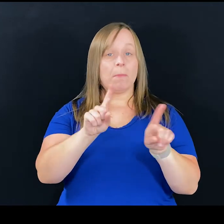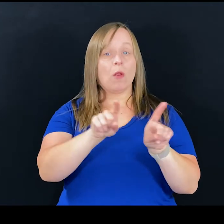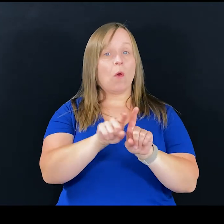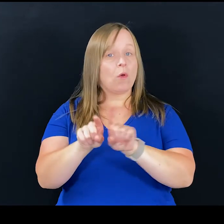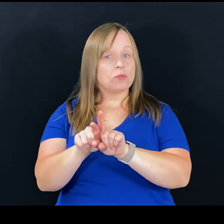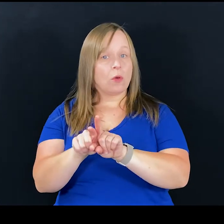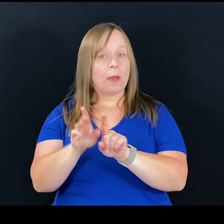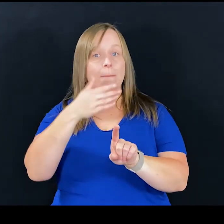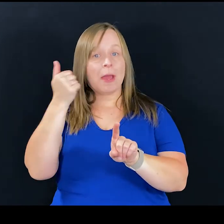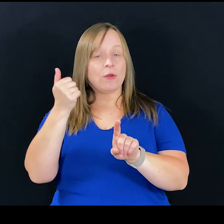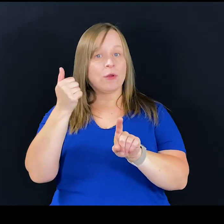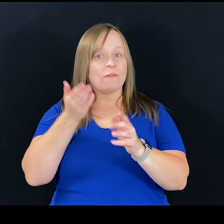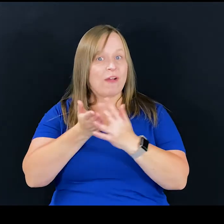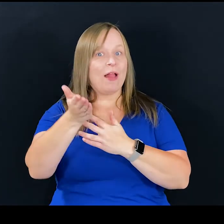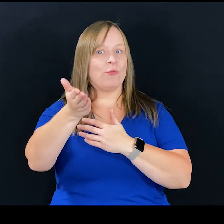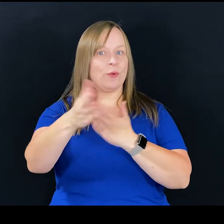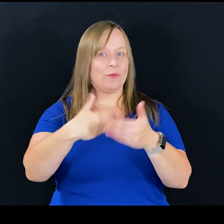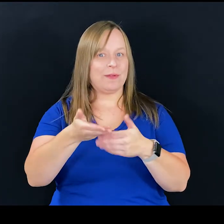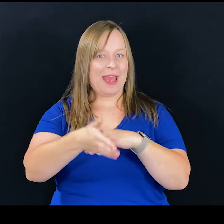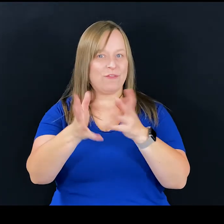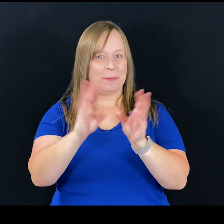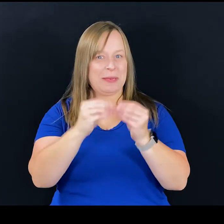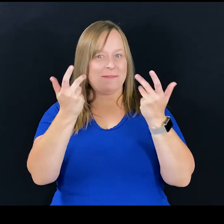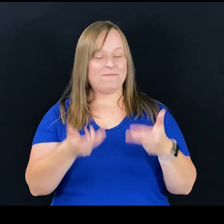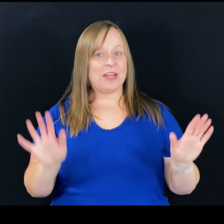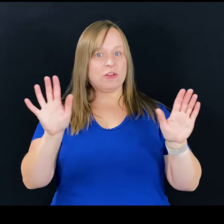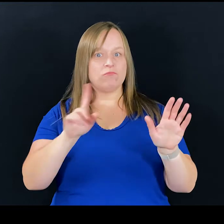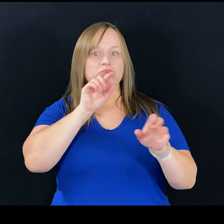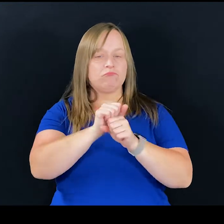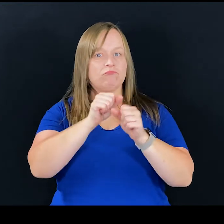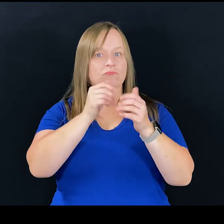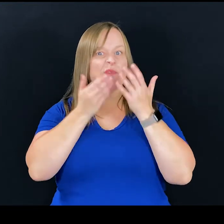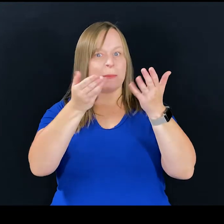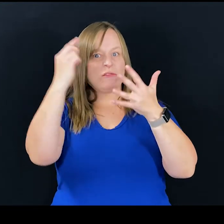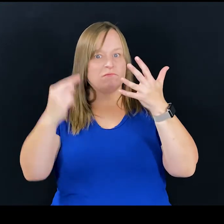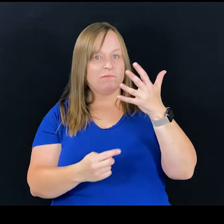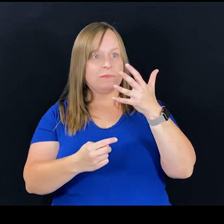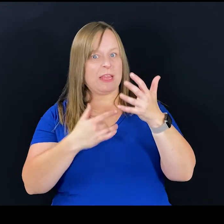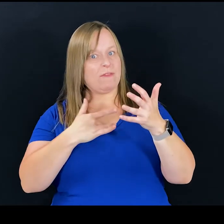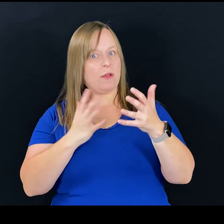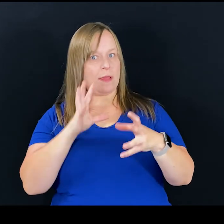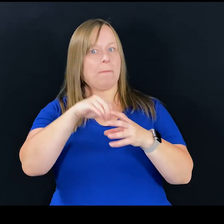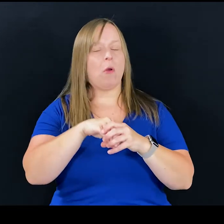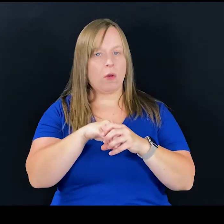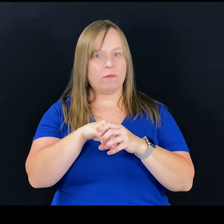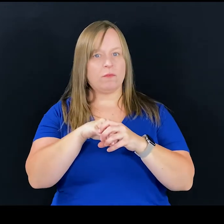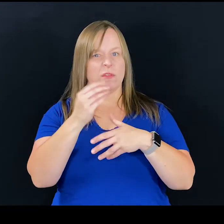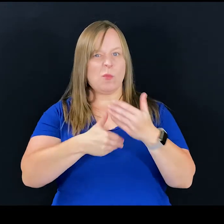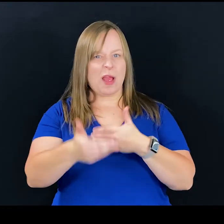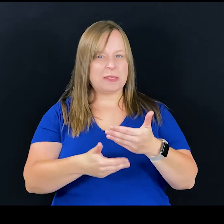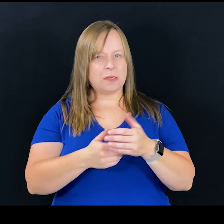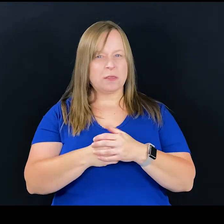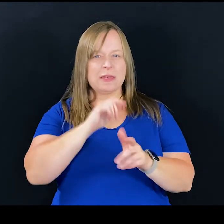meeting, but it also leads to better follow-through after the meeting and the student following what the recommendations are because they really feel like they're a part